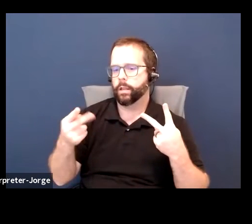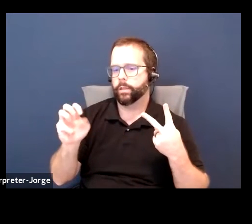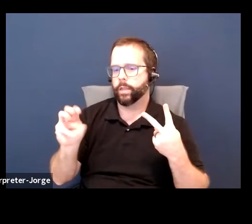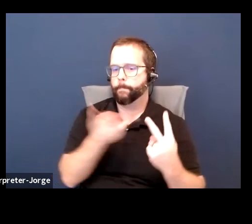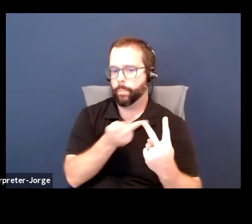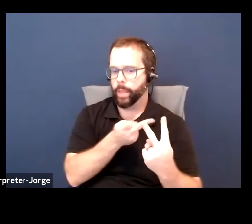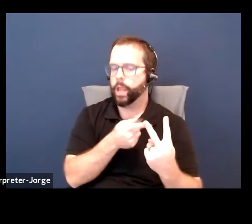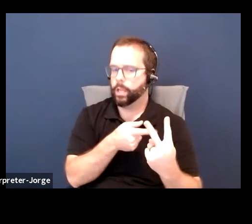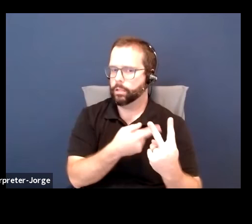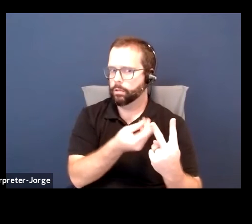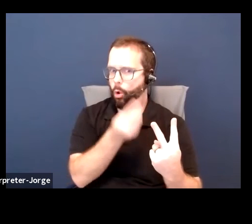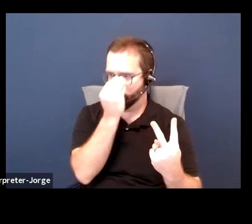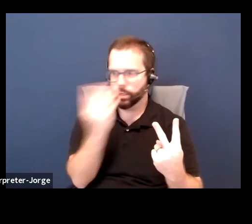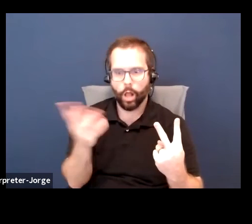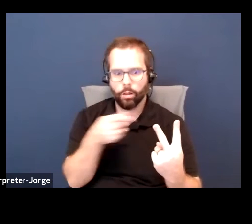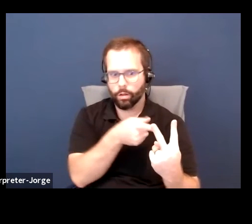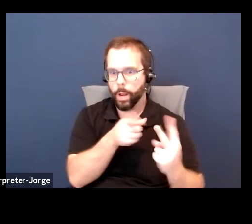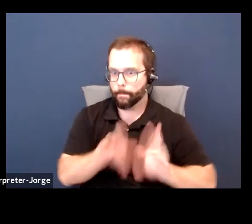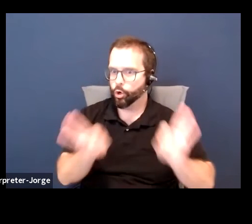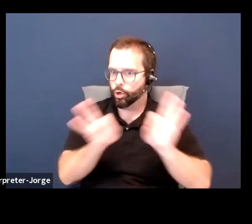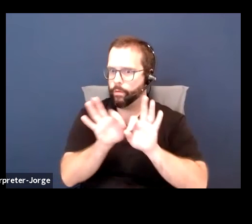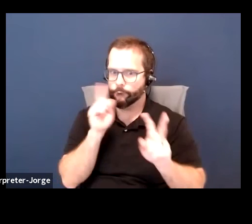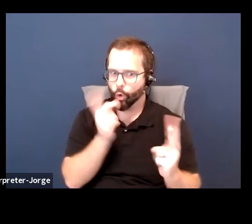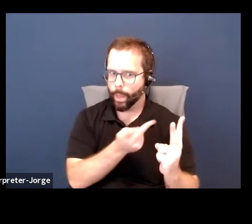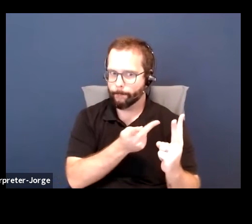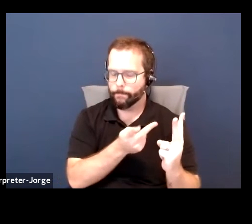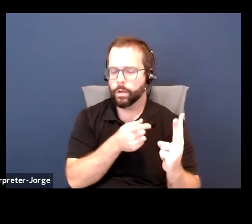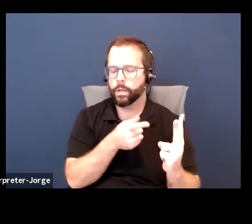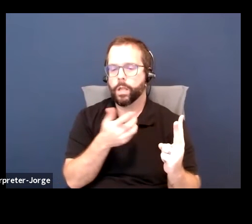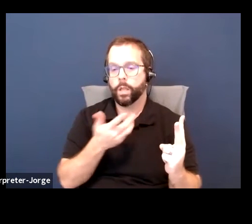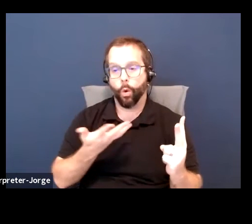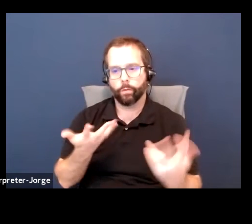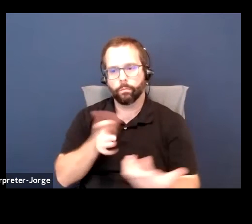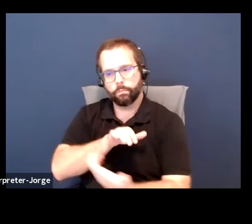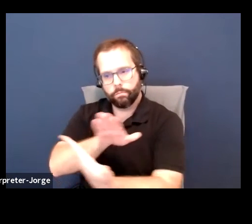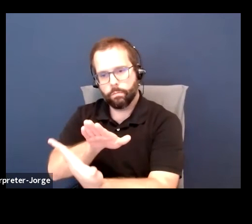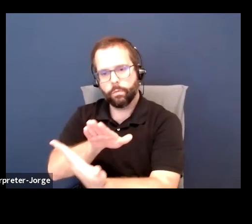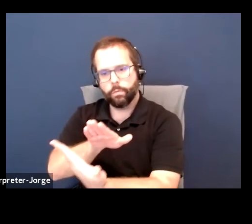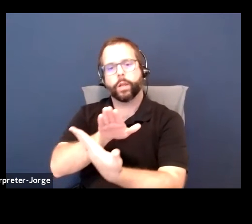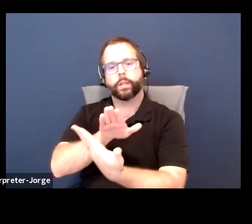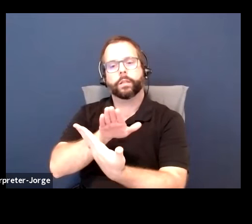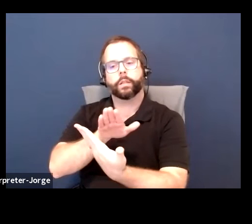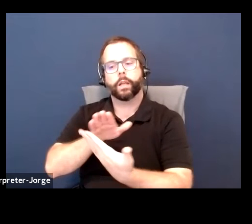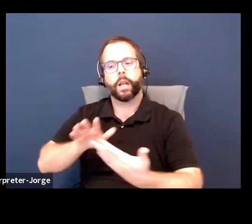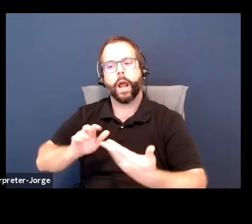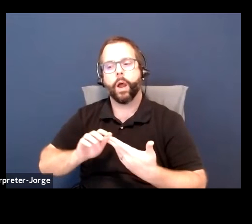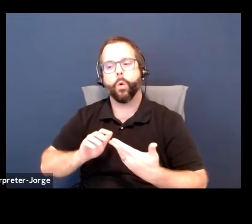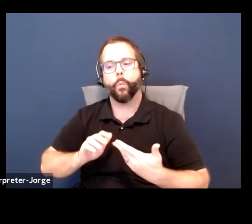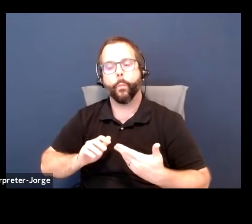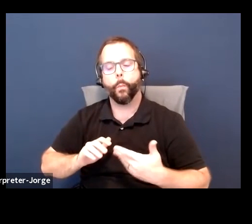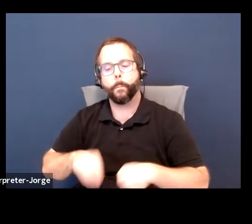address is around the whole issue of providing services to youth, younger people.